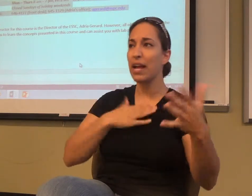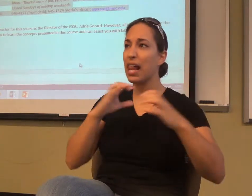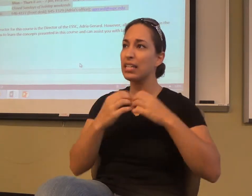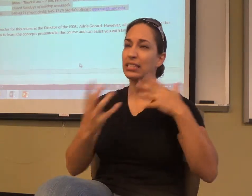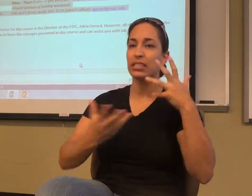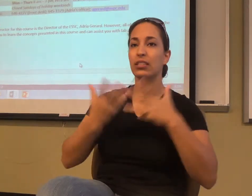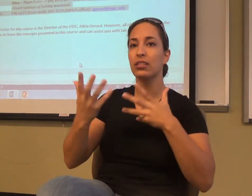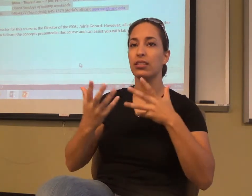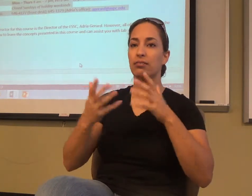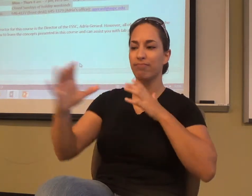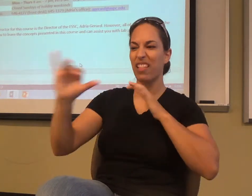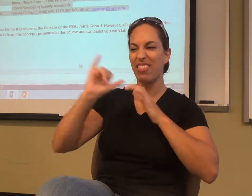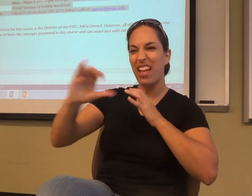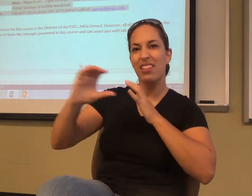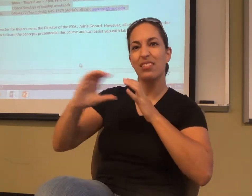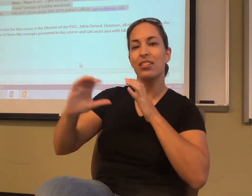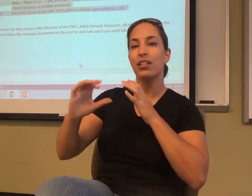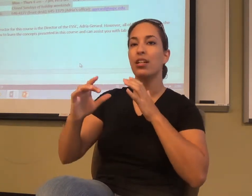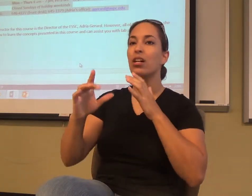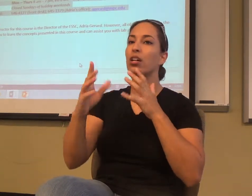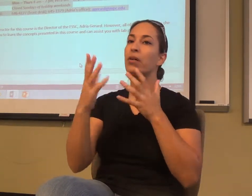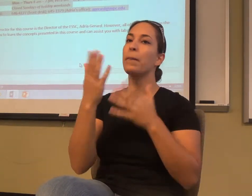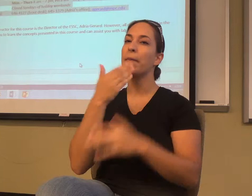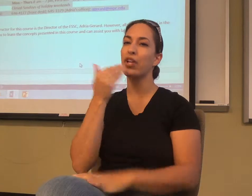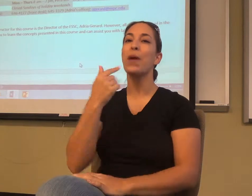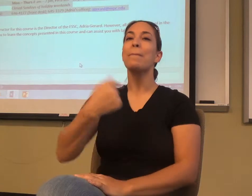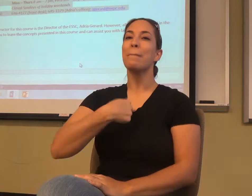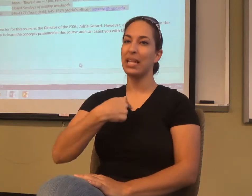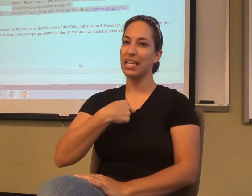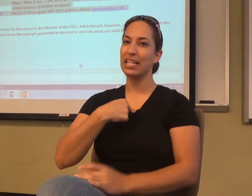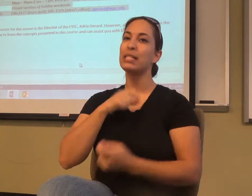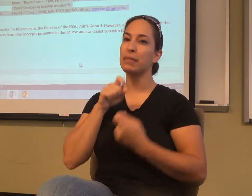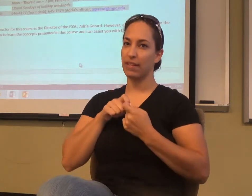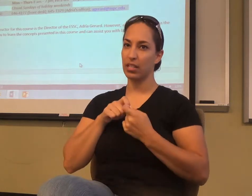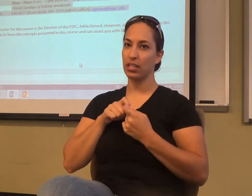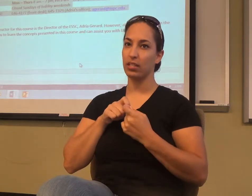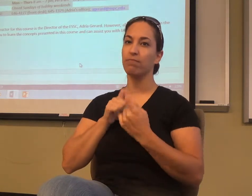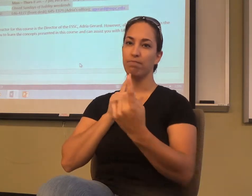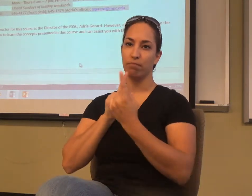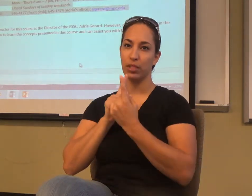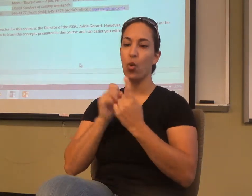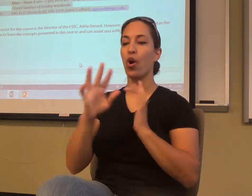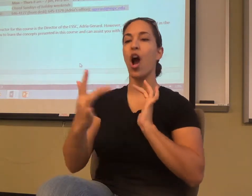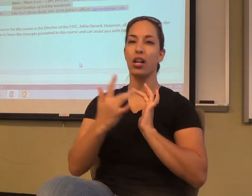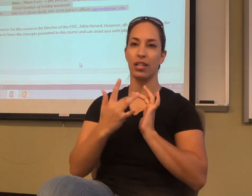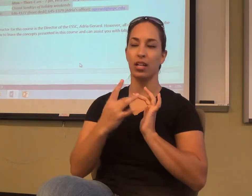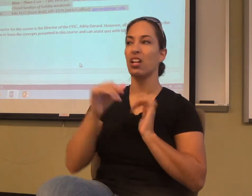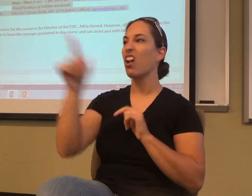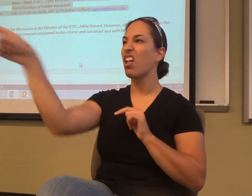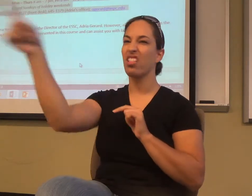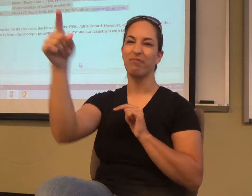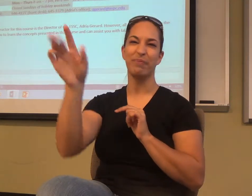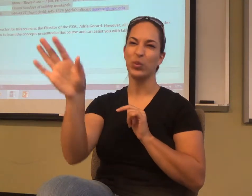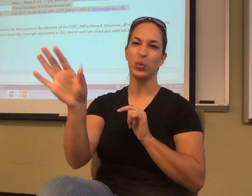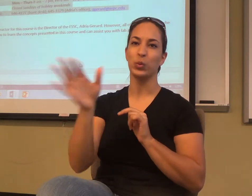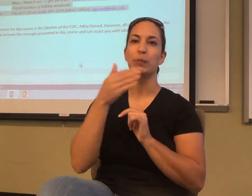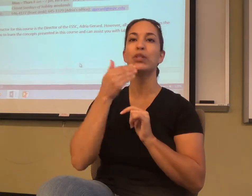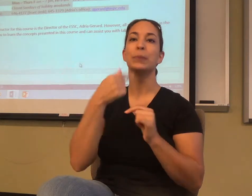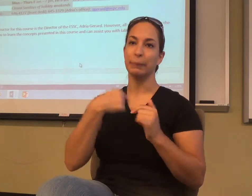sort of administrative things are things that you want to get in touch with me about specifically. Okay, as the person who's doing the grading for the course and keeping in touch with your